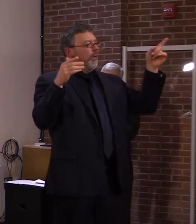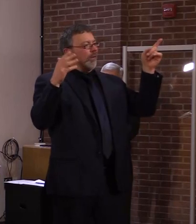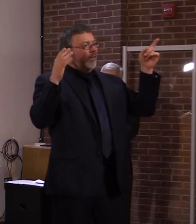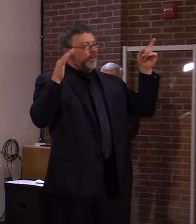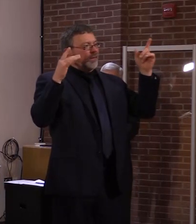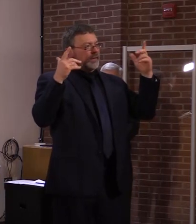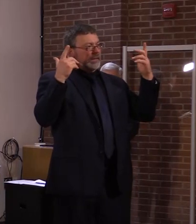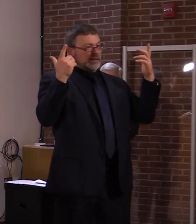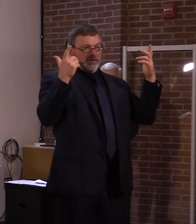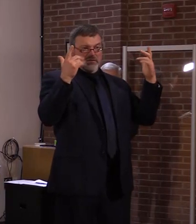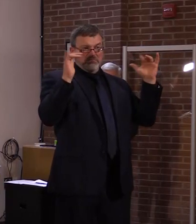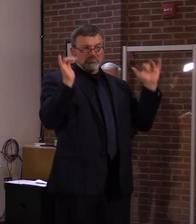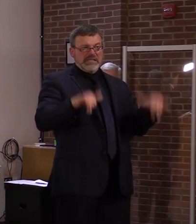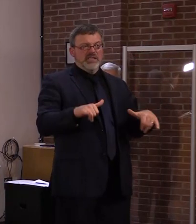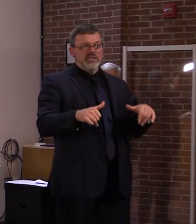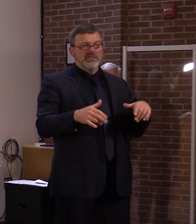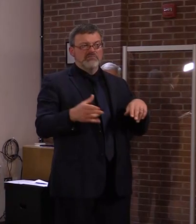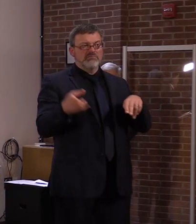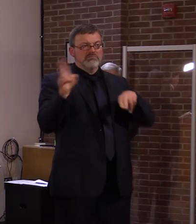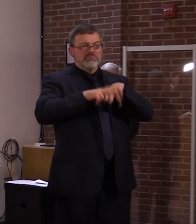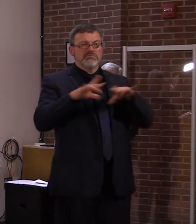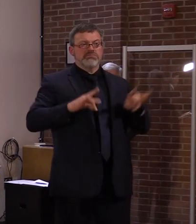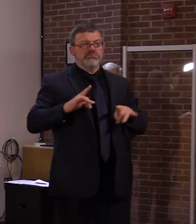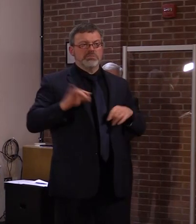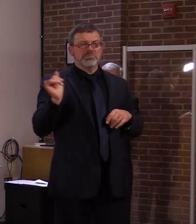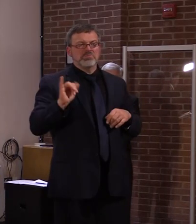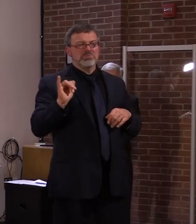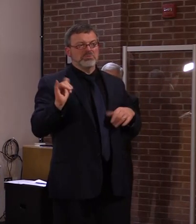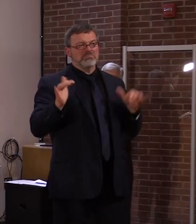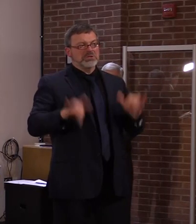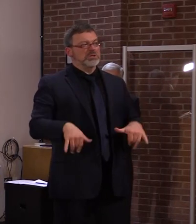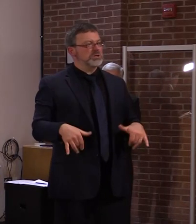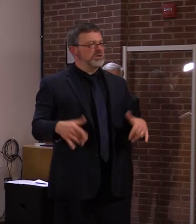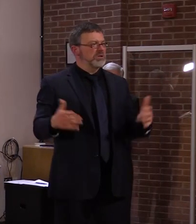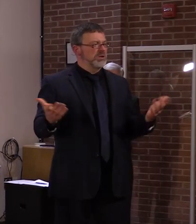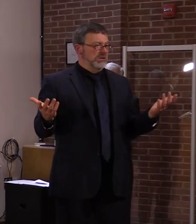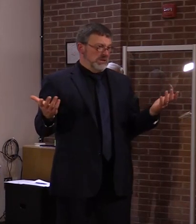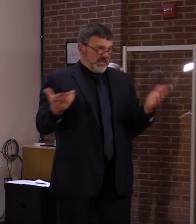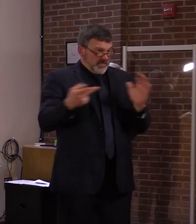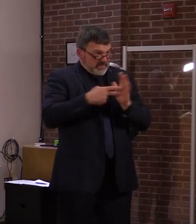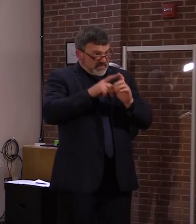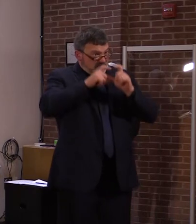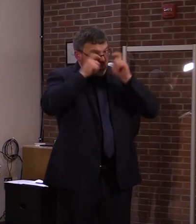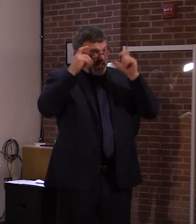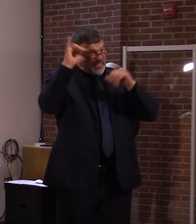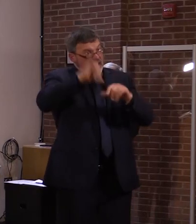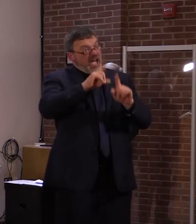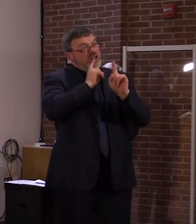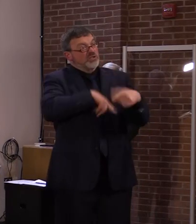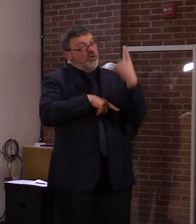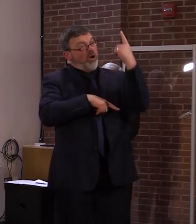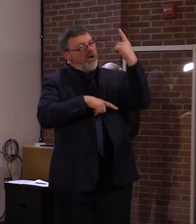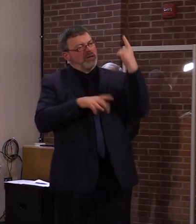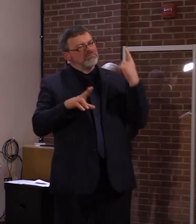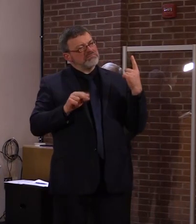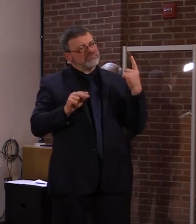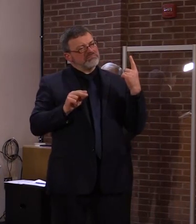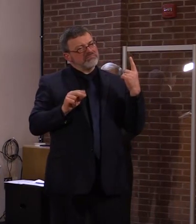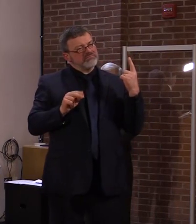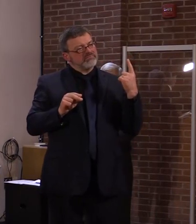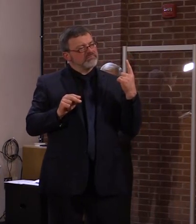So I'm just not sure that it's effective. And again, we have other